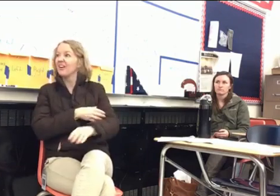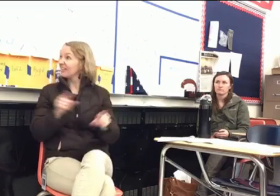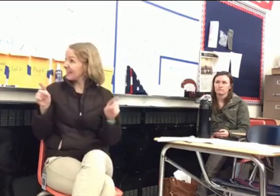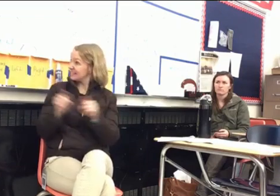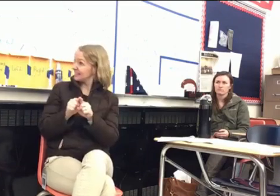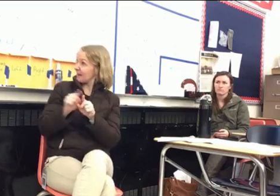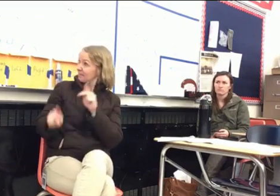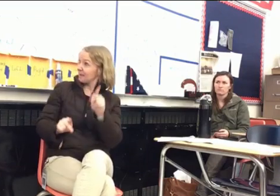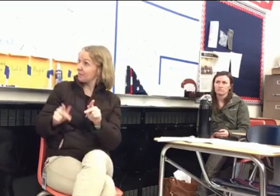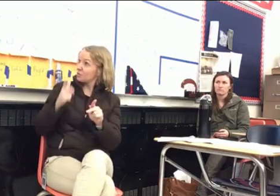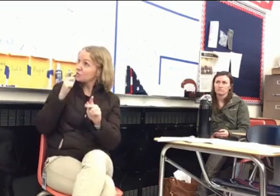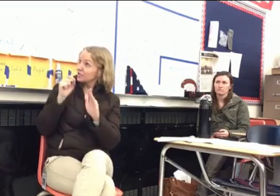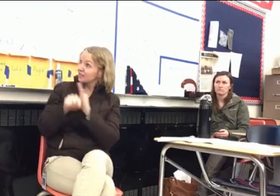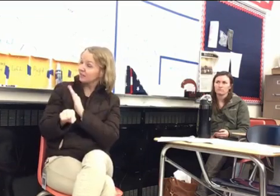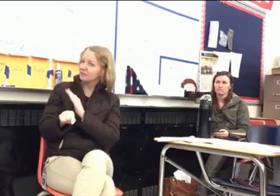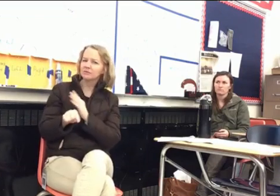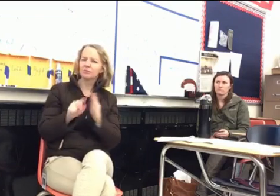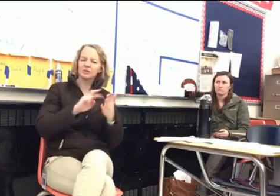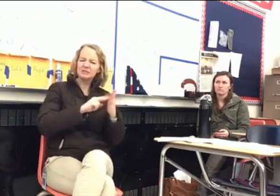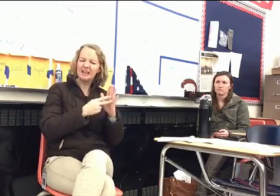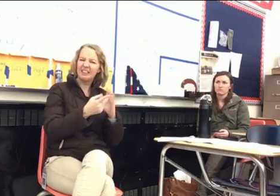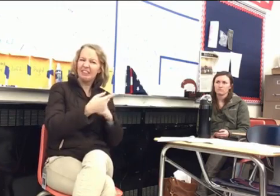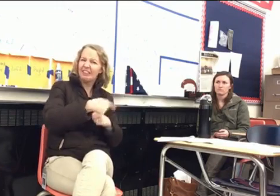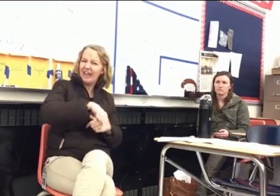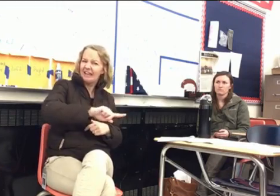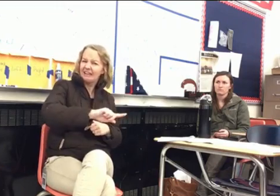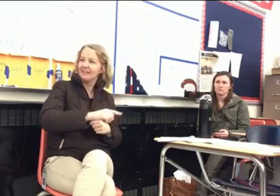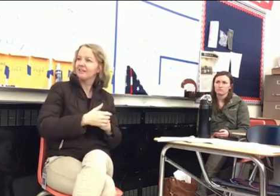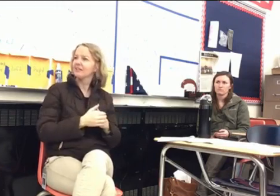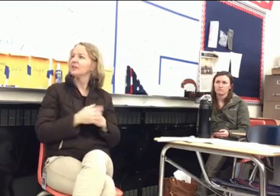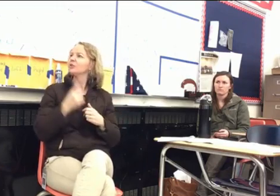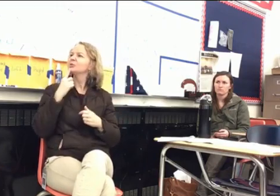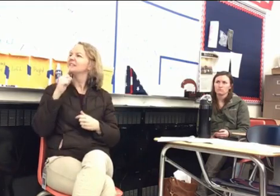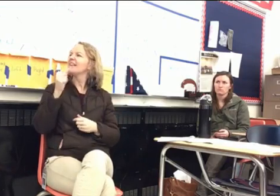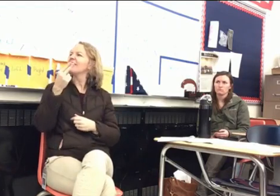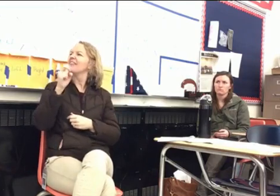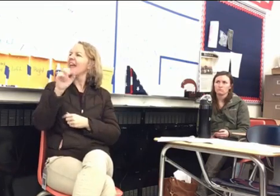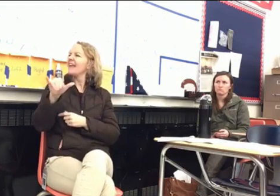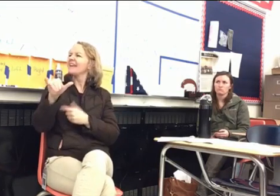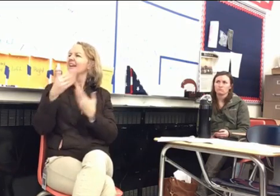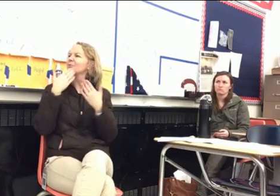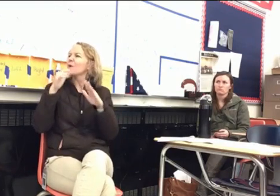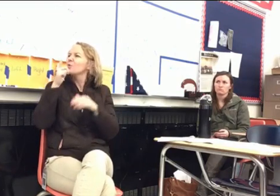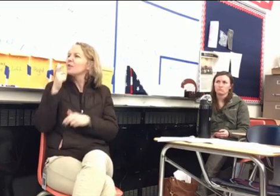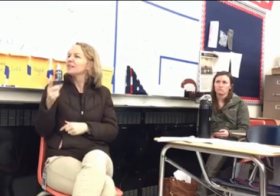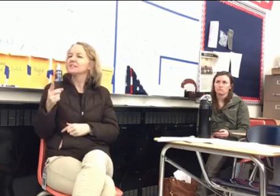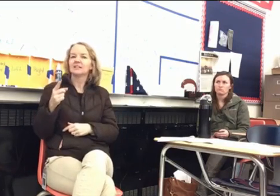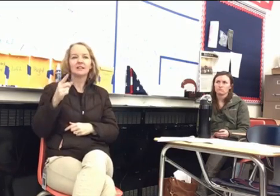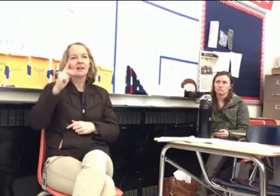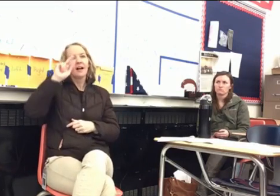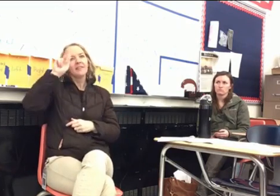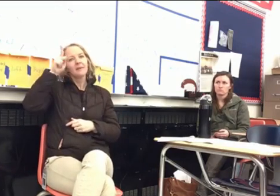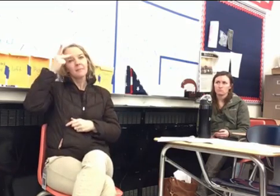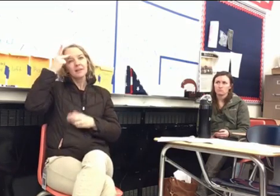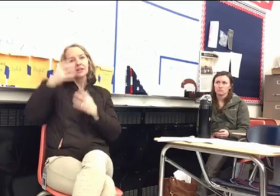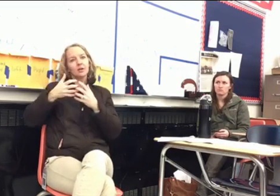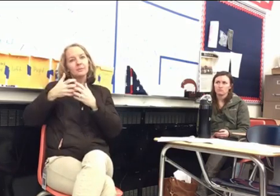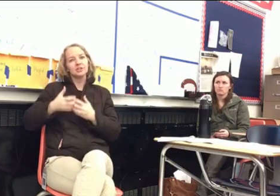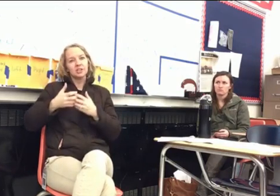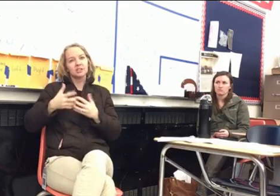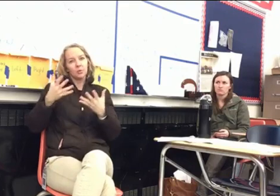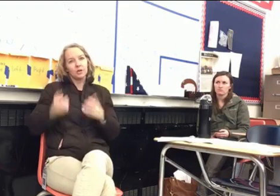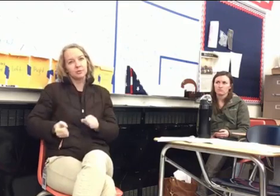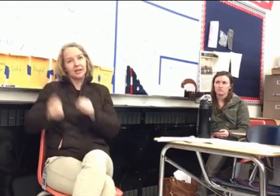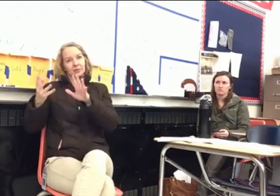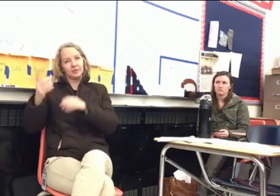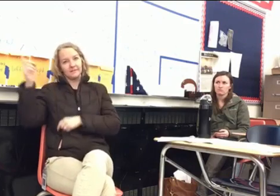people? Who's they? Yeah, who is they? Yeah, you keep saying they. Yeah. The political machines wanted to get